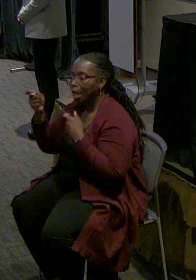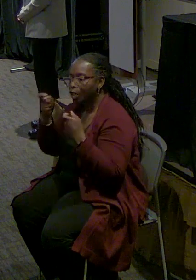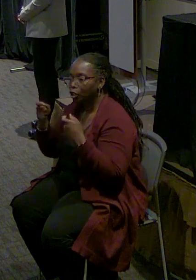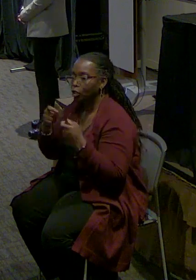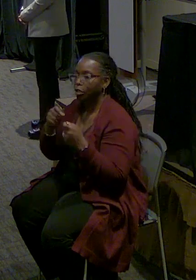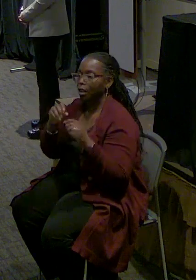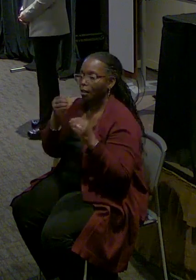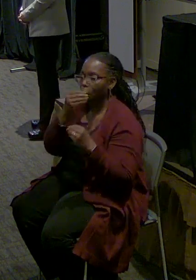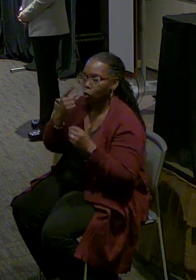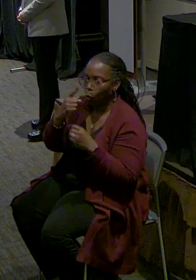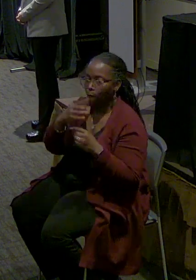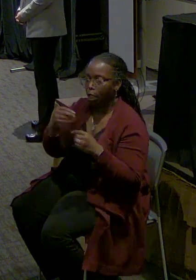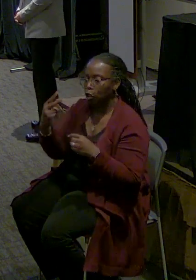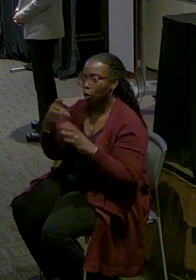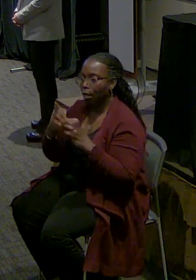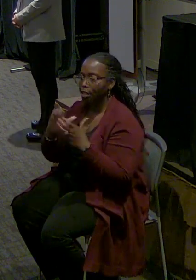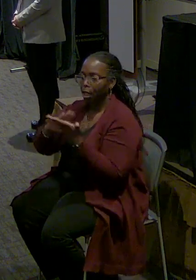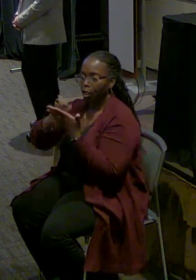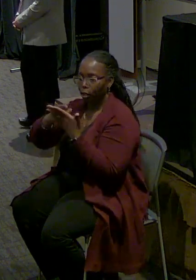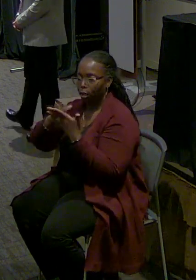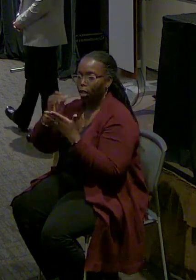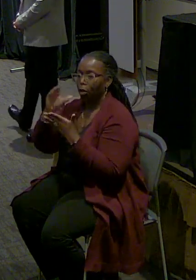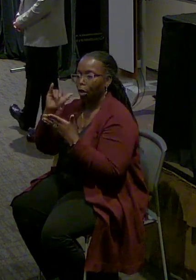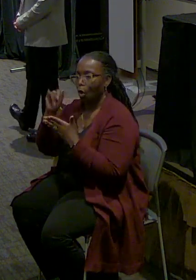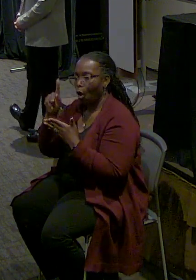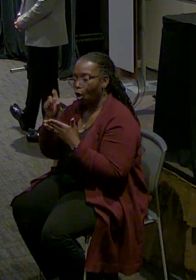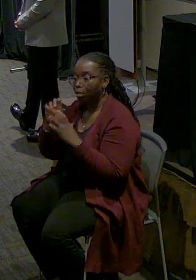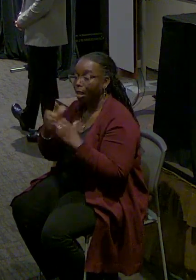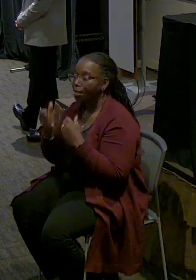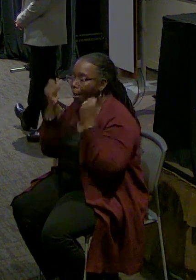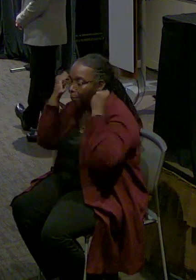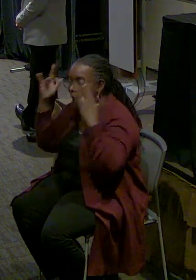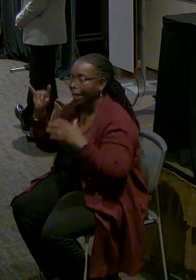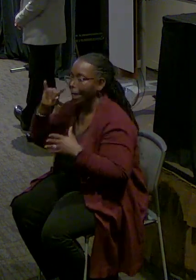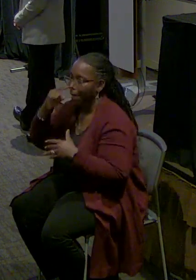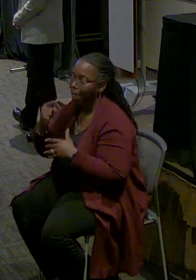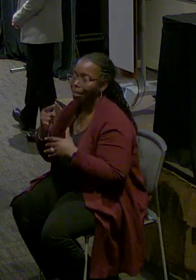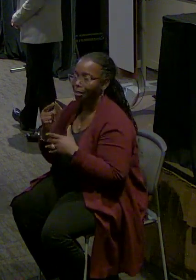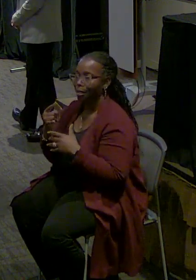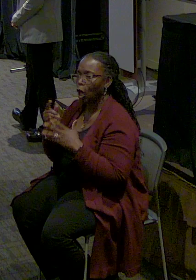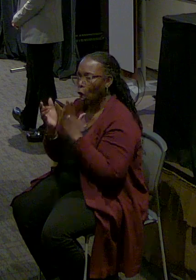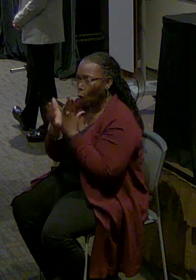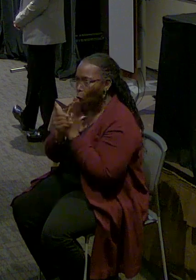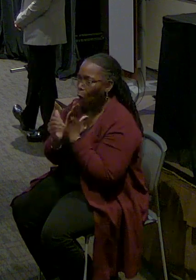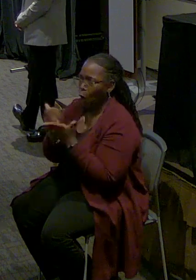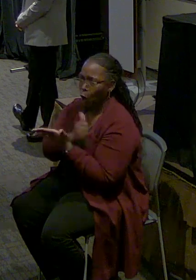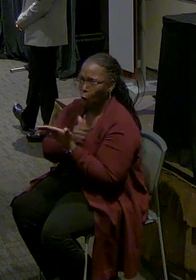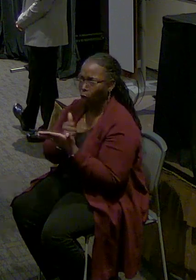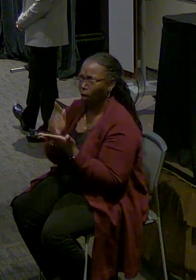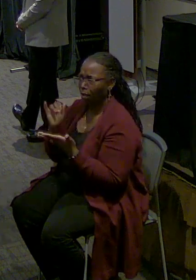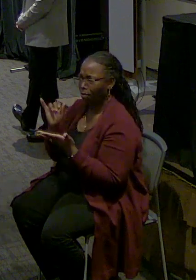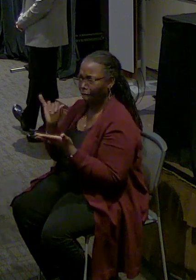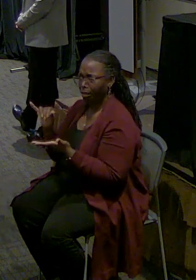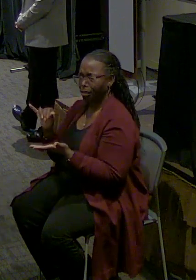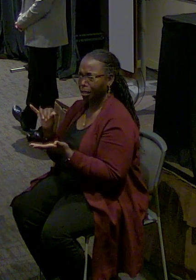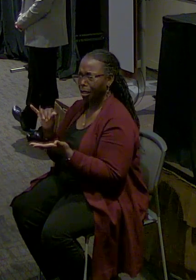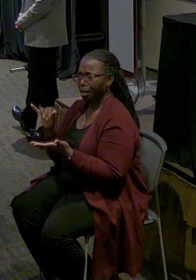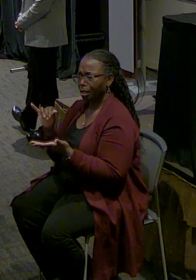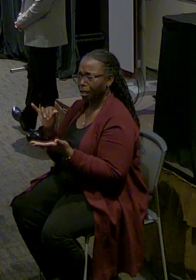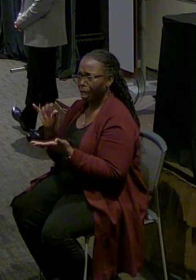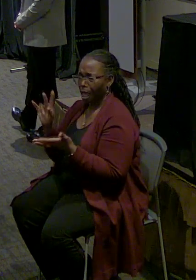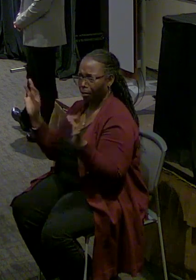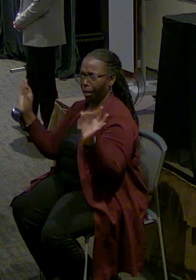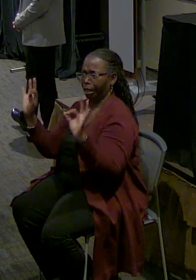1 and 2 classes and some of our culinary arts classes, tons of kids earned. And some people say, well, that's a pretty